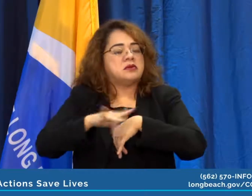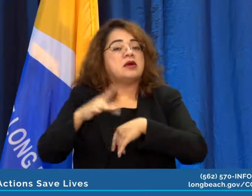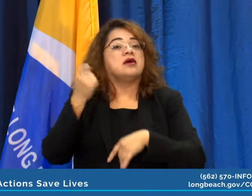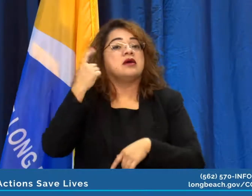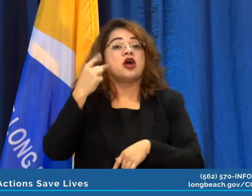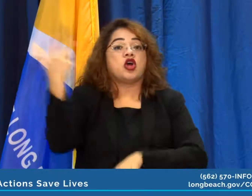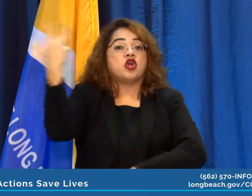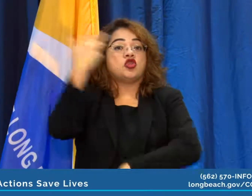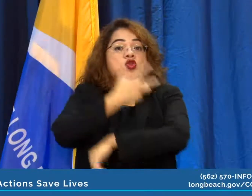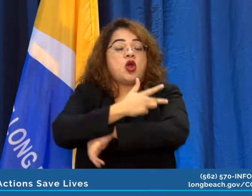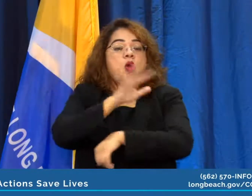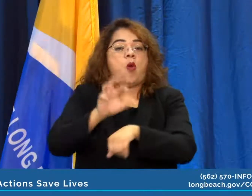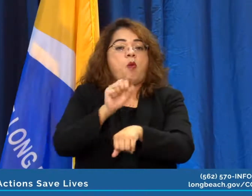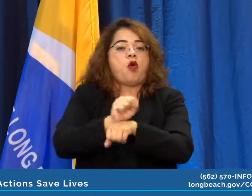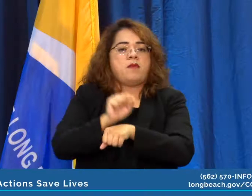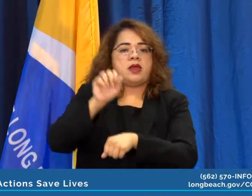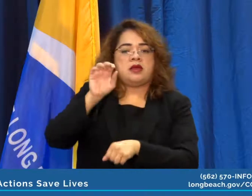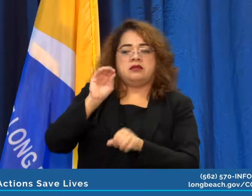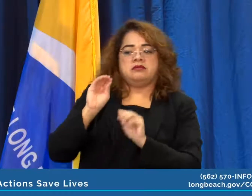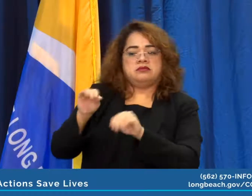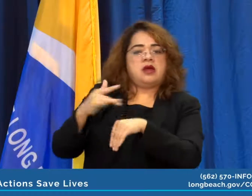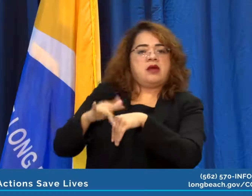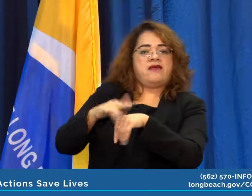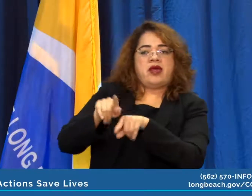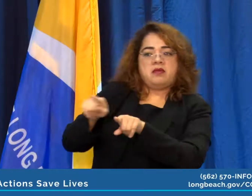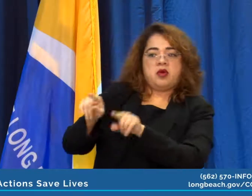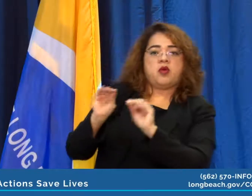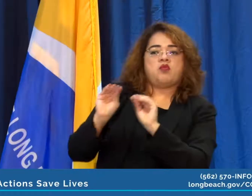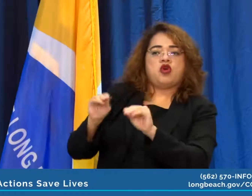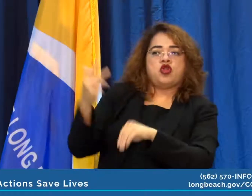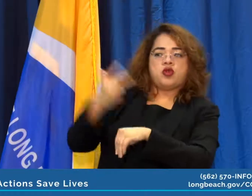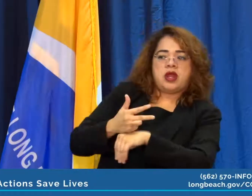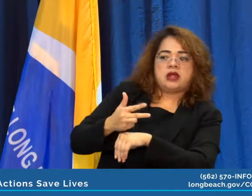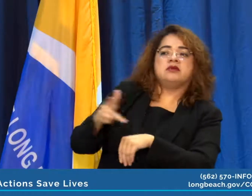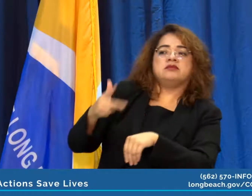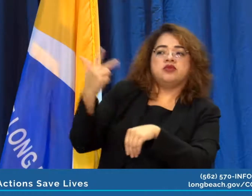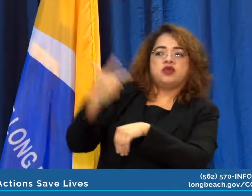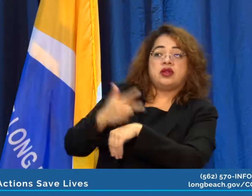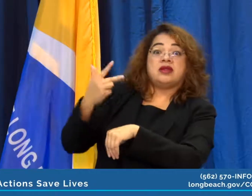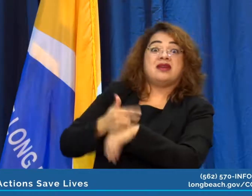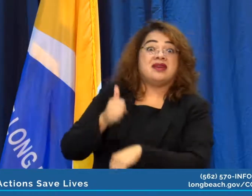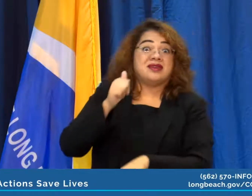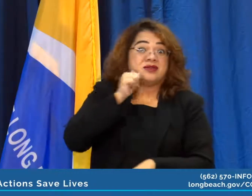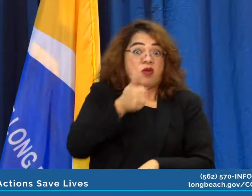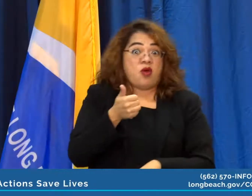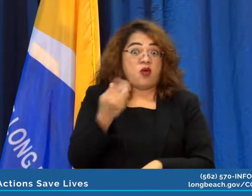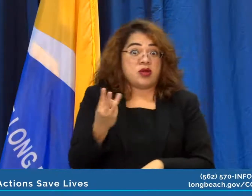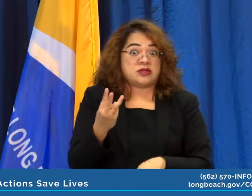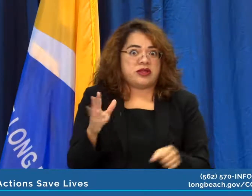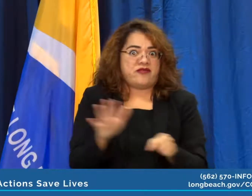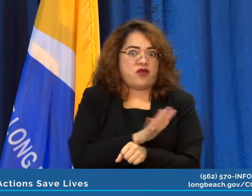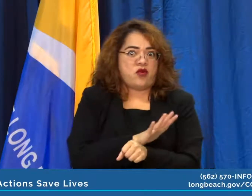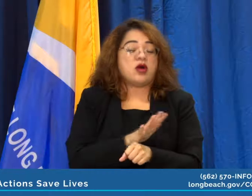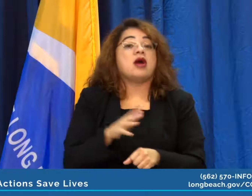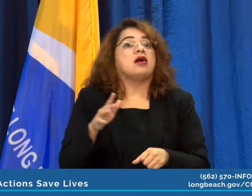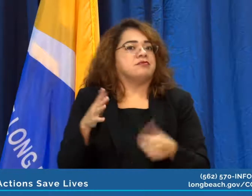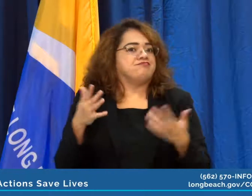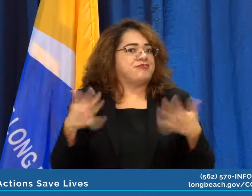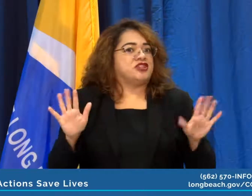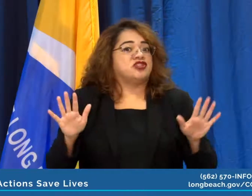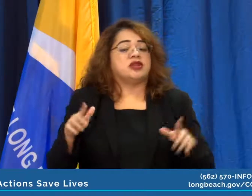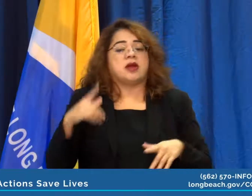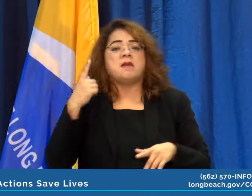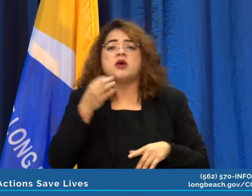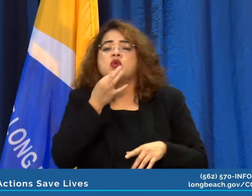3-day appointment scheduler. We are full for tomorrow and Wednesday, but we do have appointments available